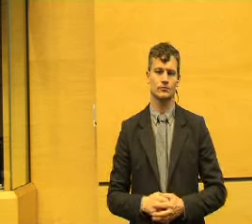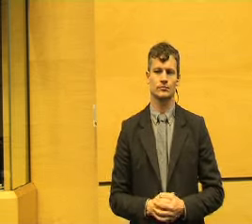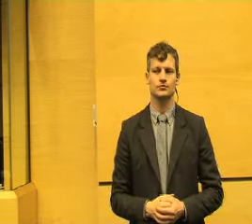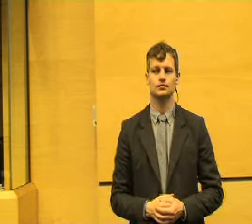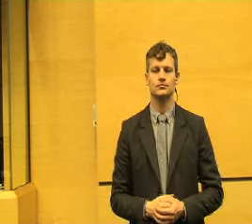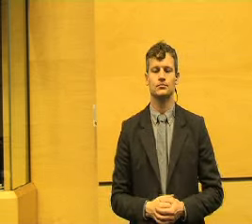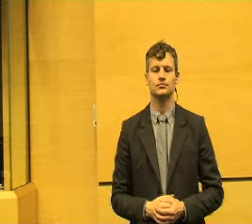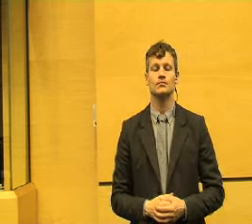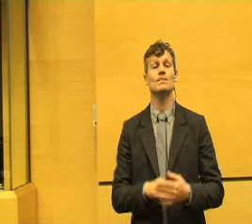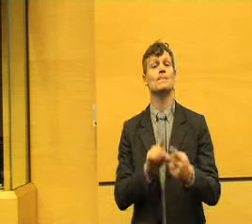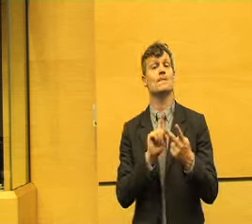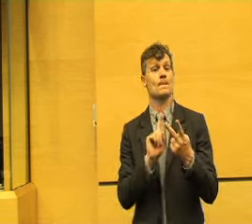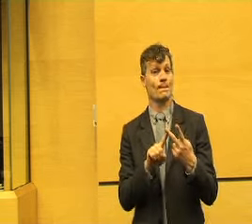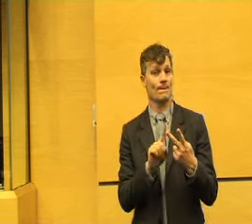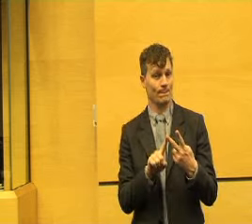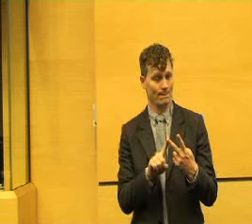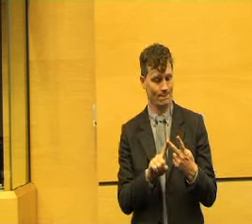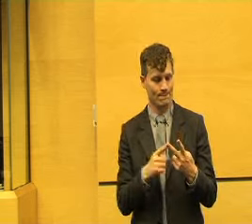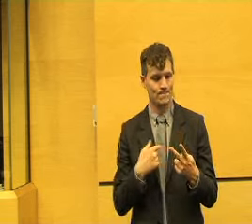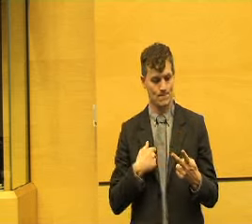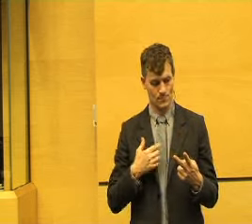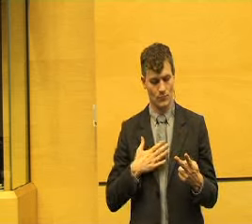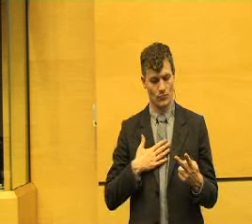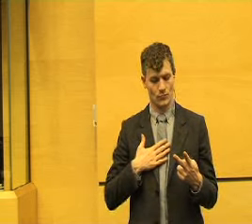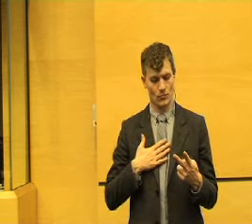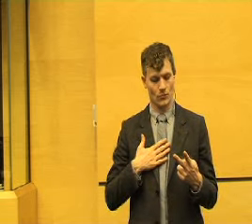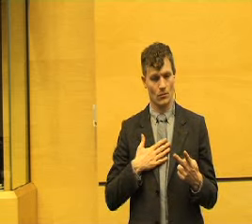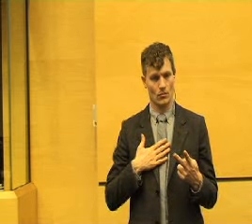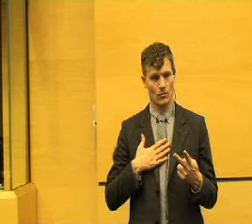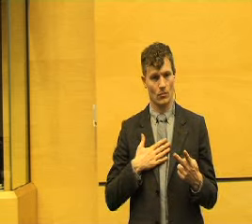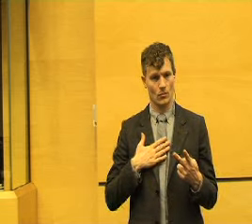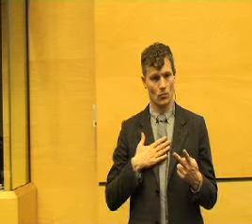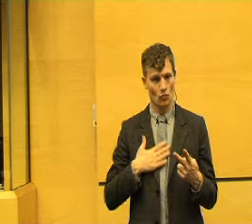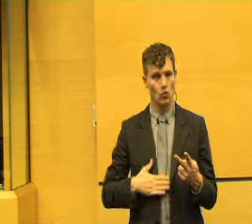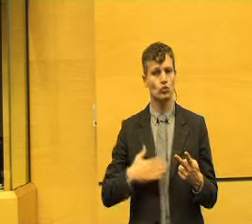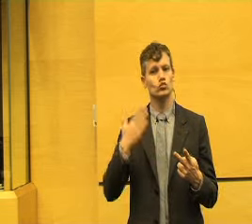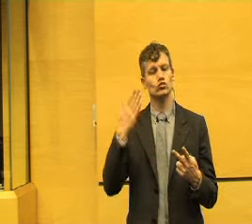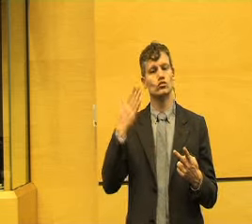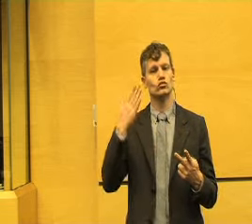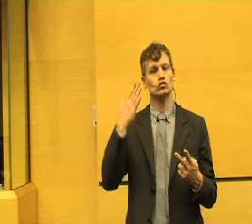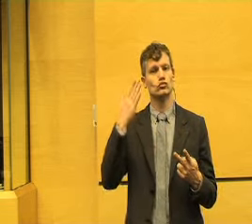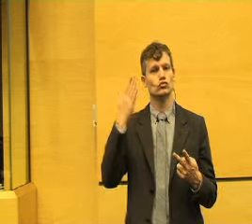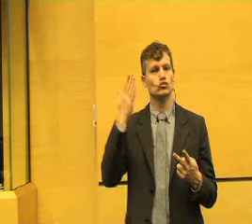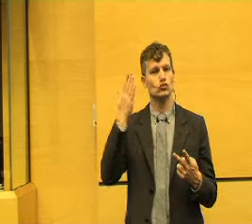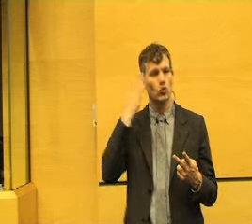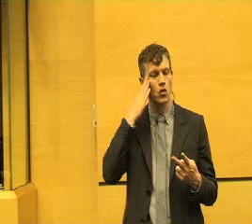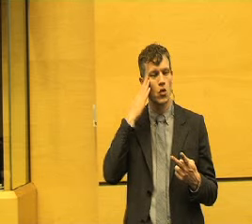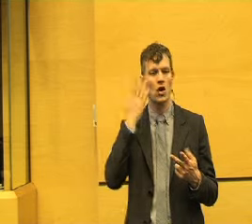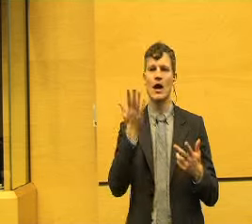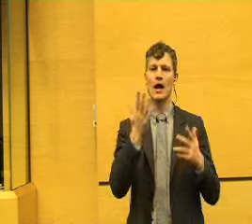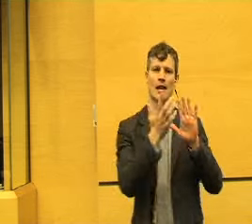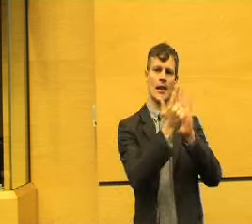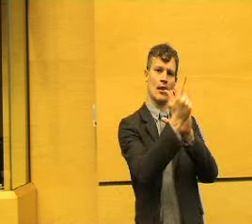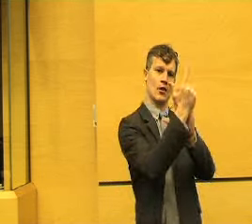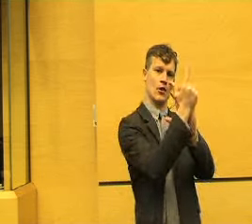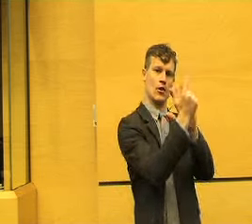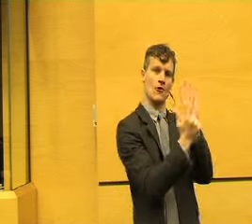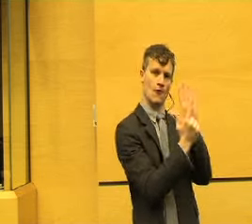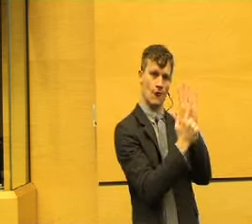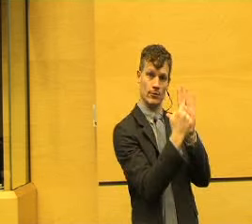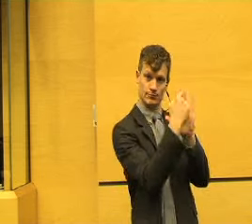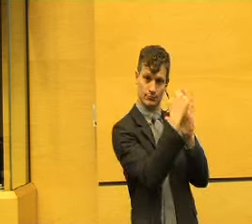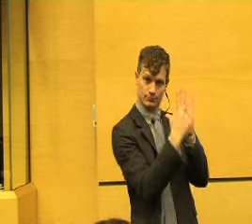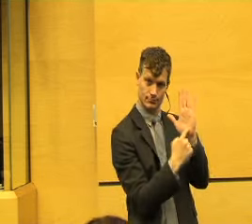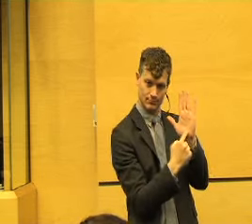In addition, I would like to know what are the legal implications, what are the